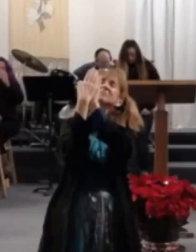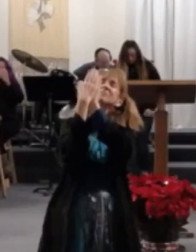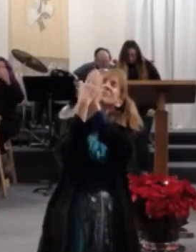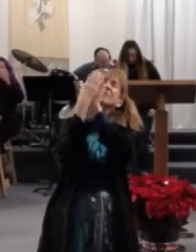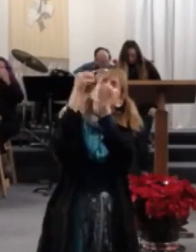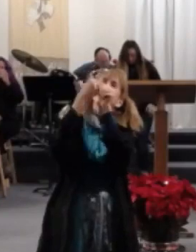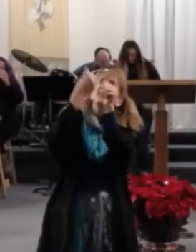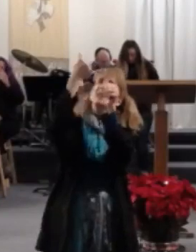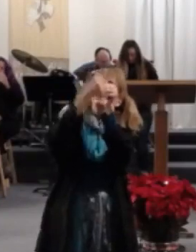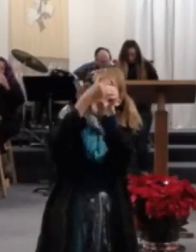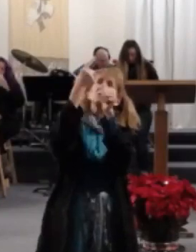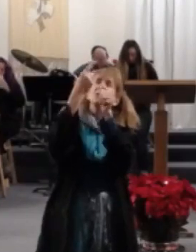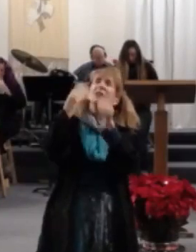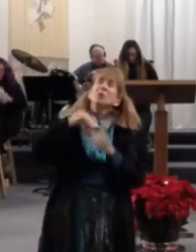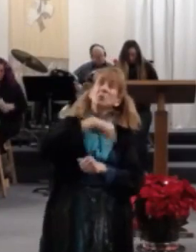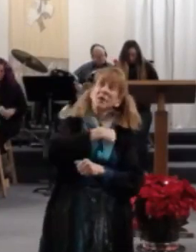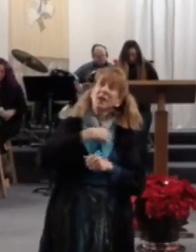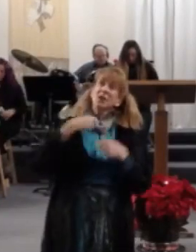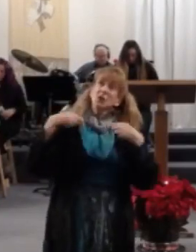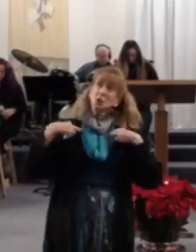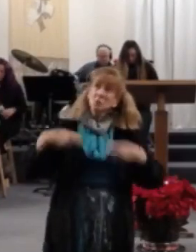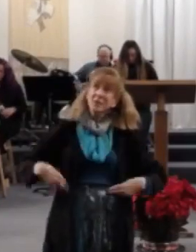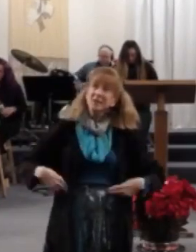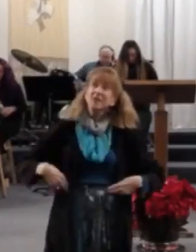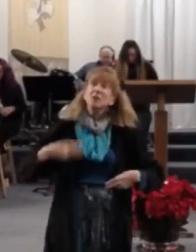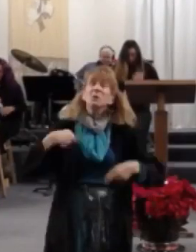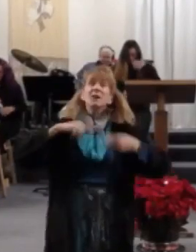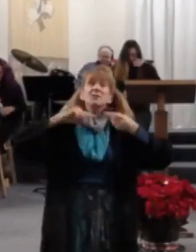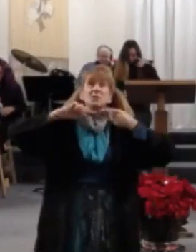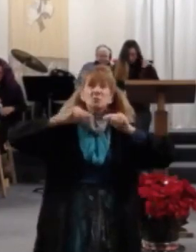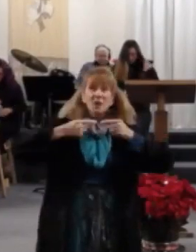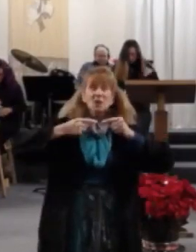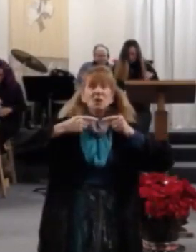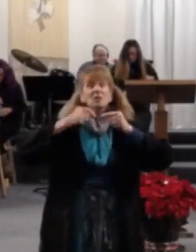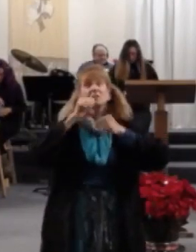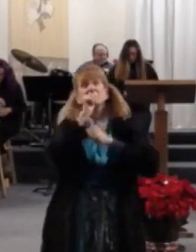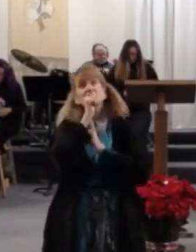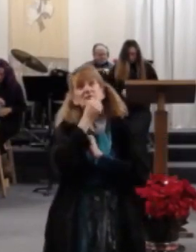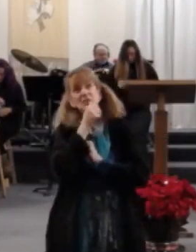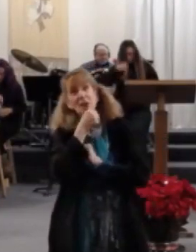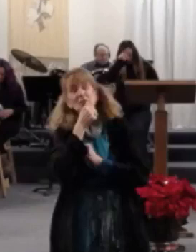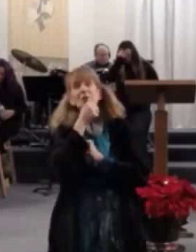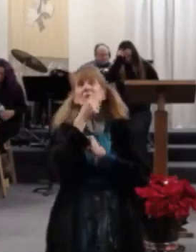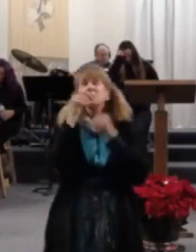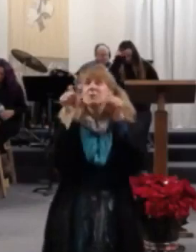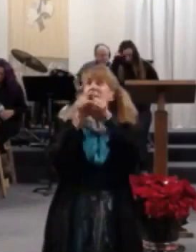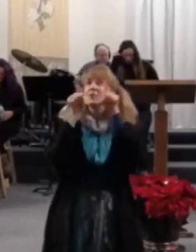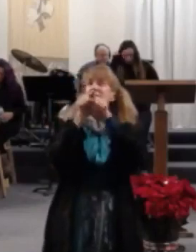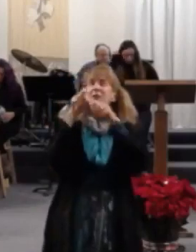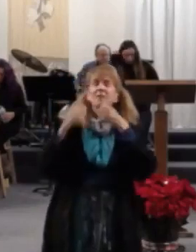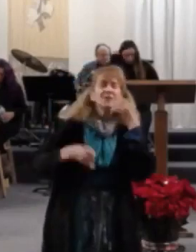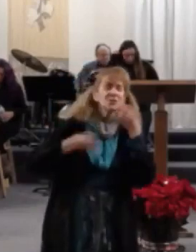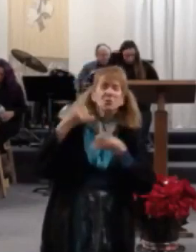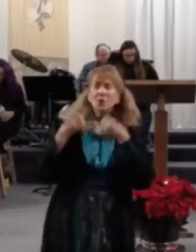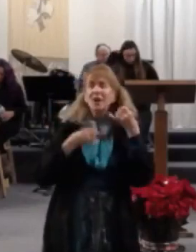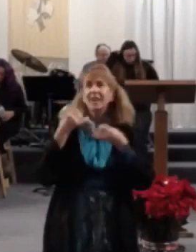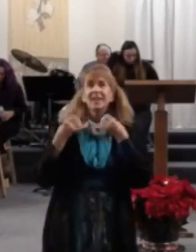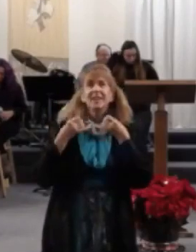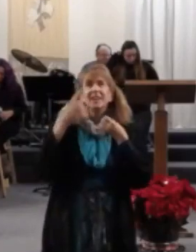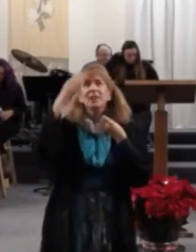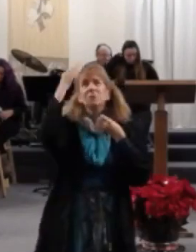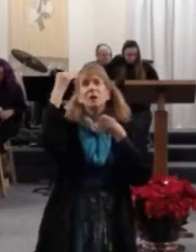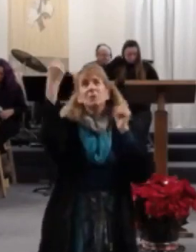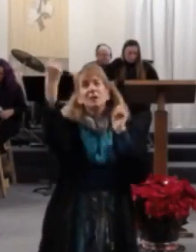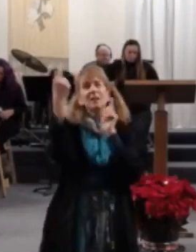everybody, because we're human, we have struggles, we have heartaches, we have sorrows, and we also have joy. And that's why we come to the house of